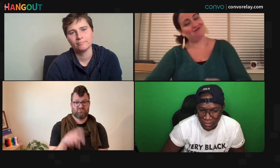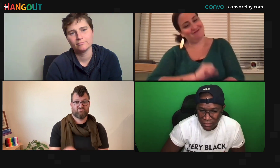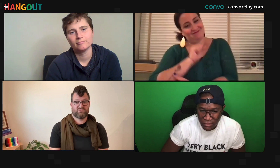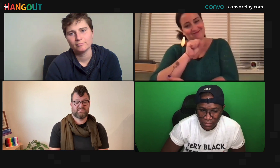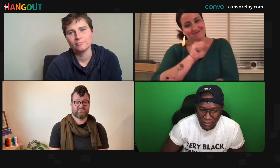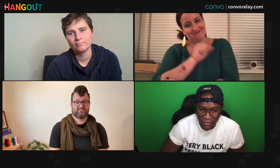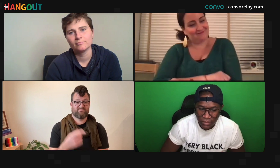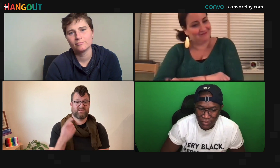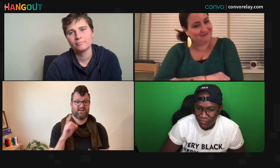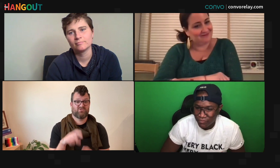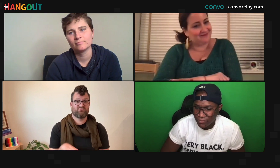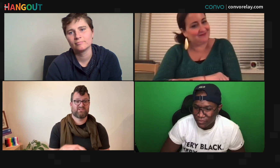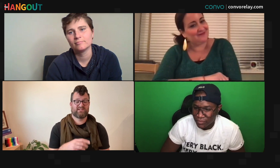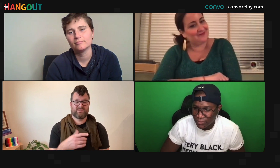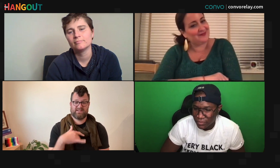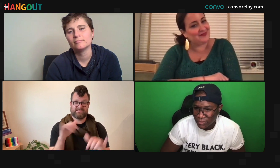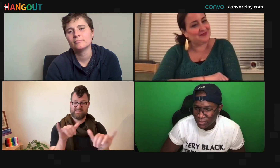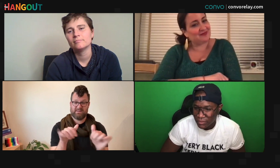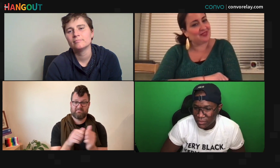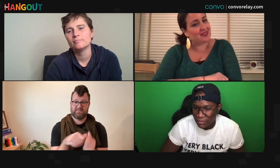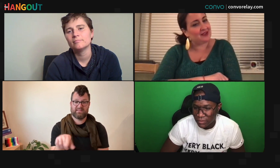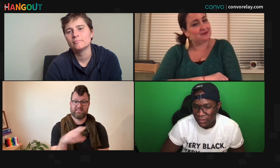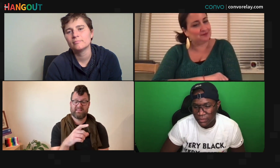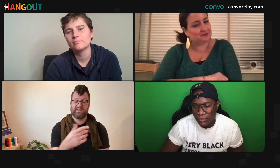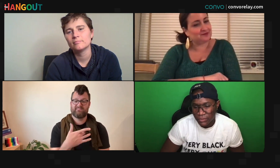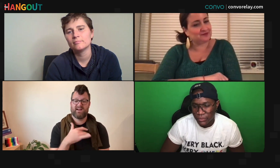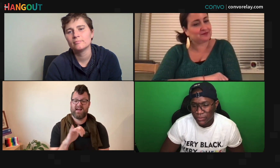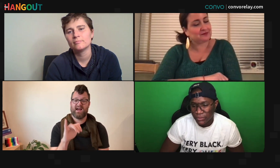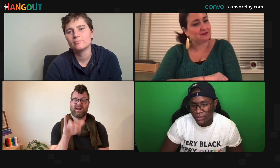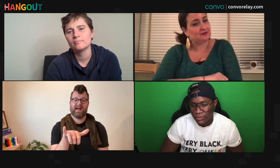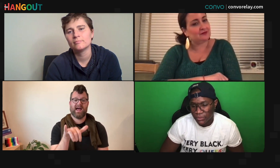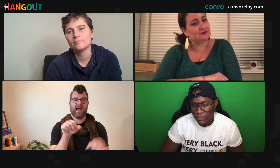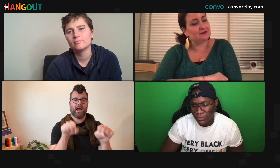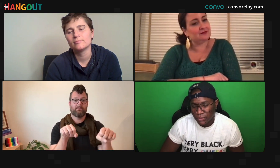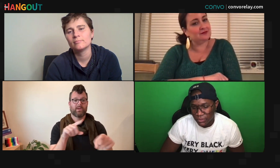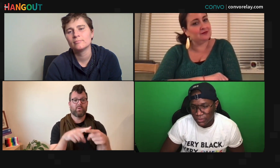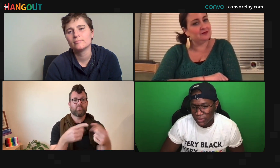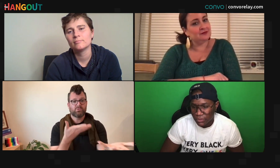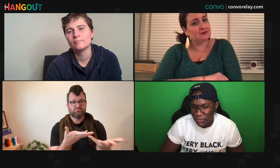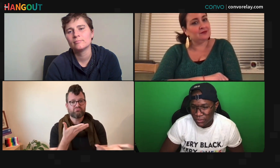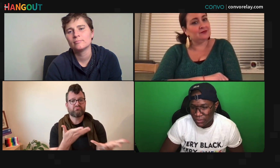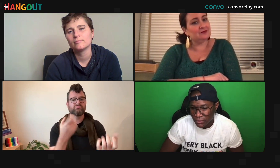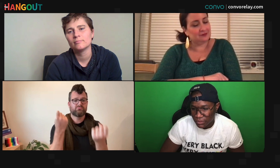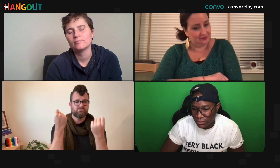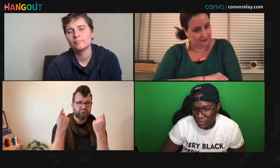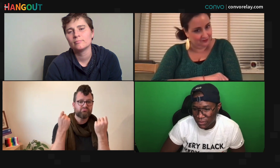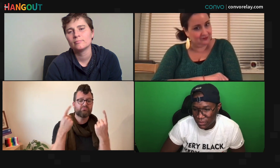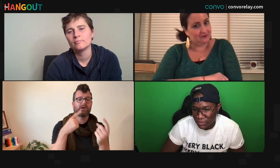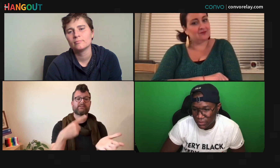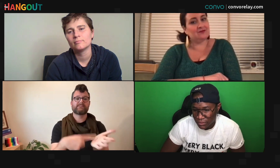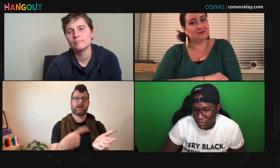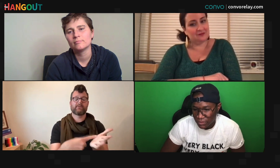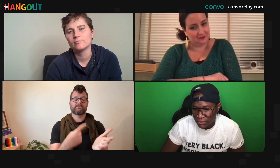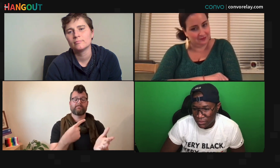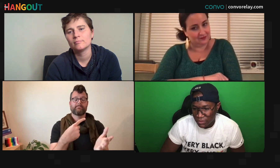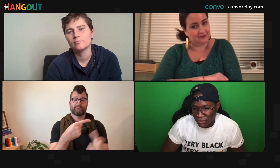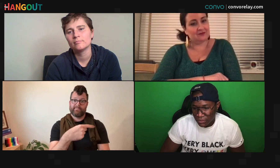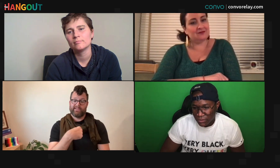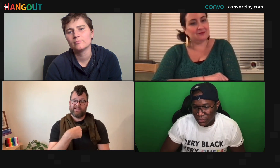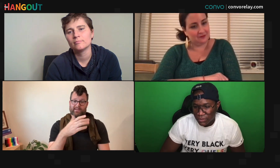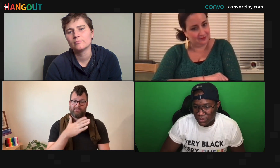think that what it comes down to is having that proper support. This is Jonas. I agree with the rest of you. I feel like the ability to interact